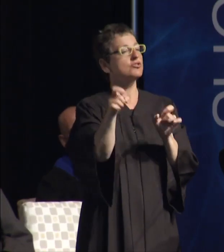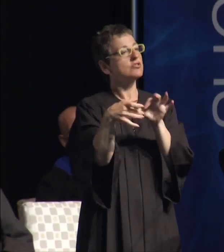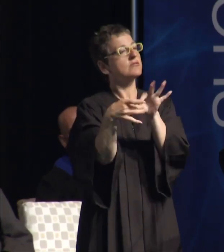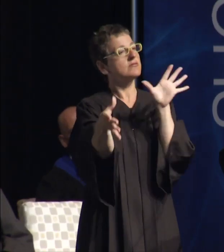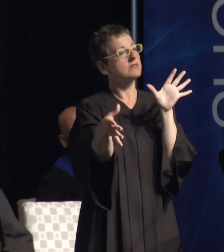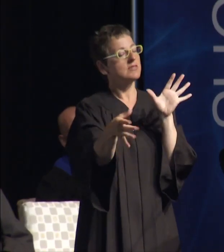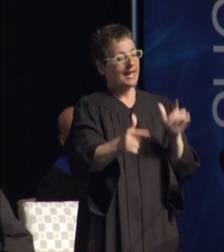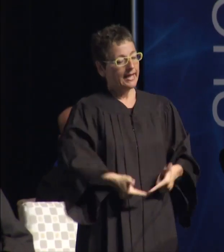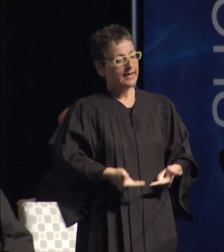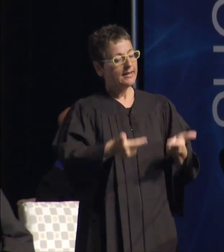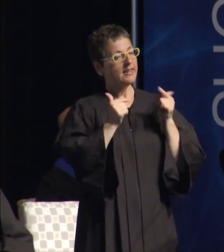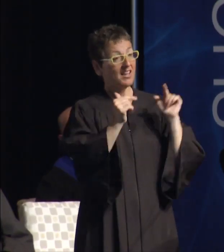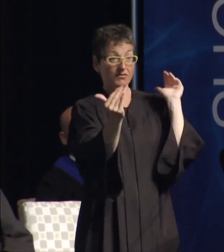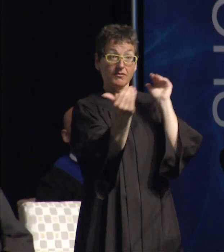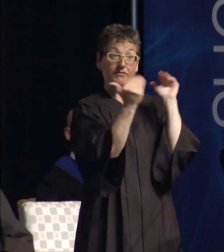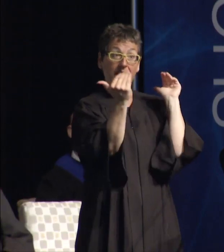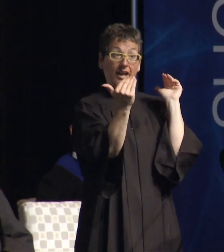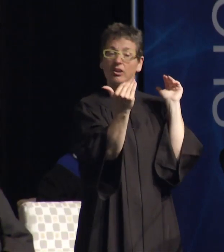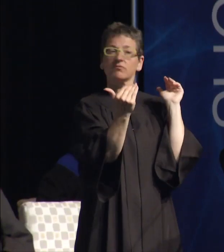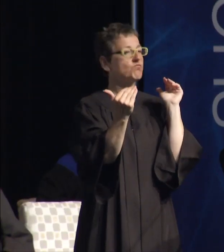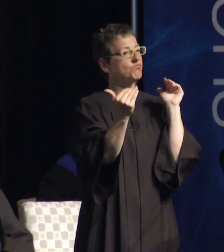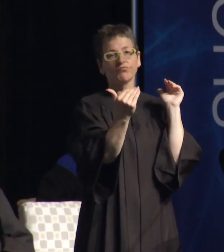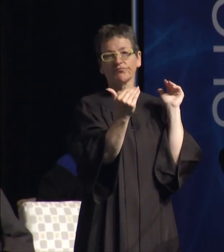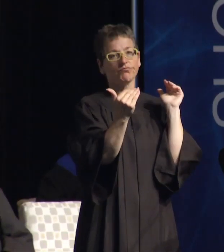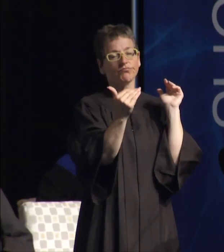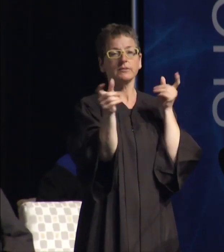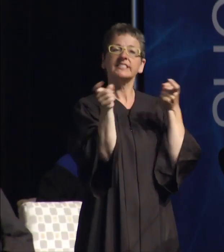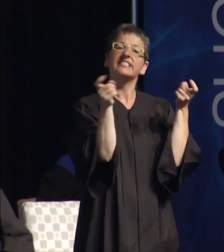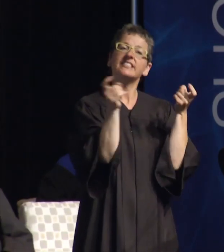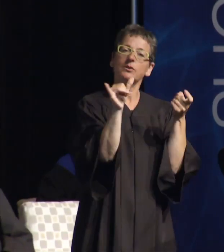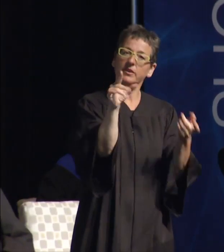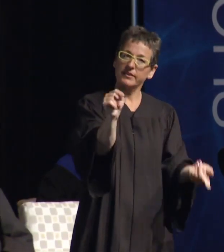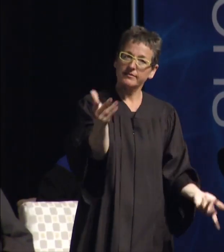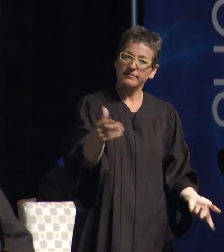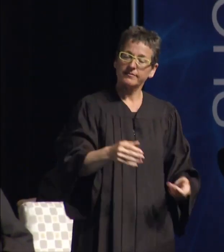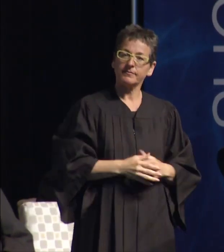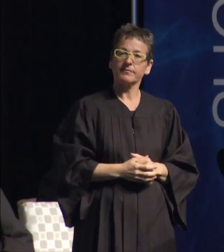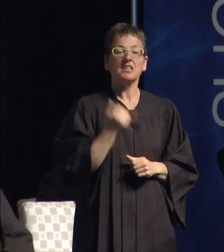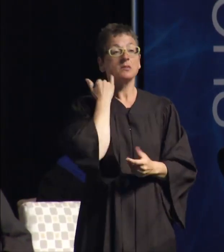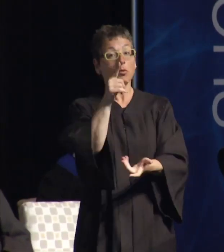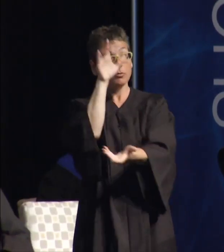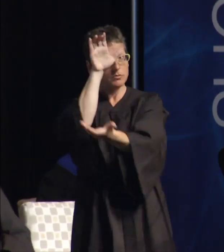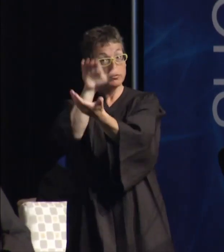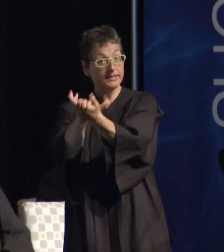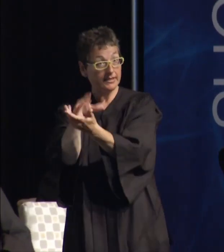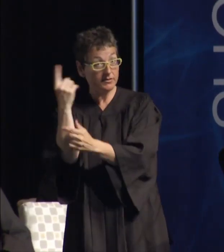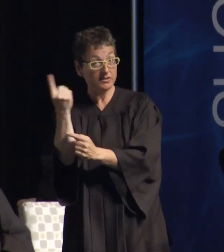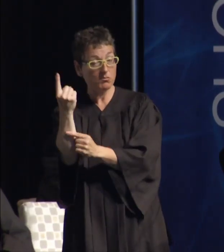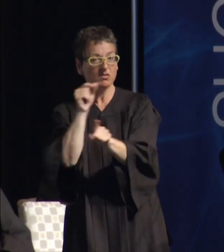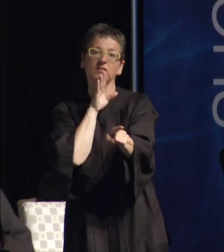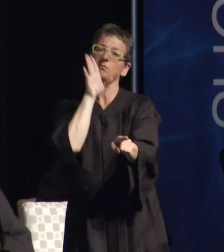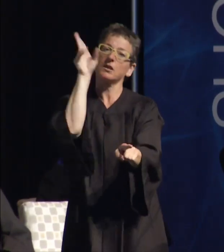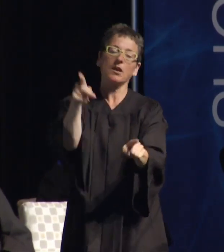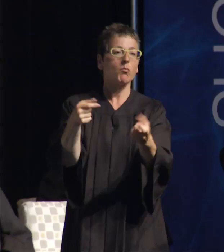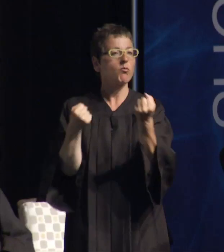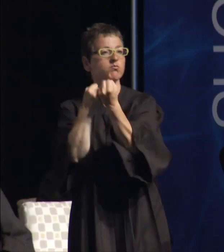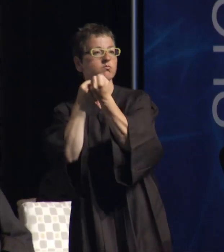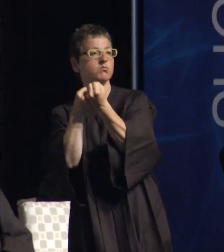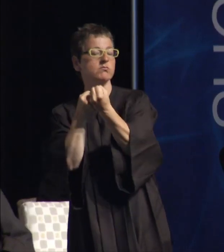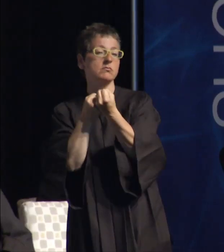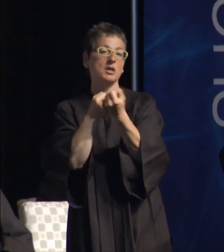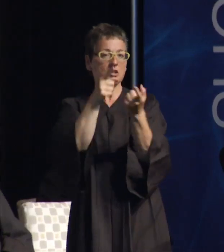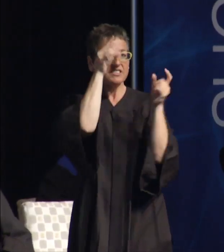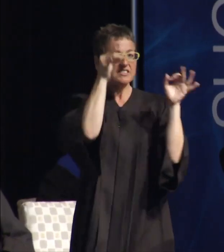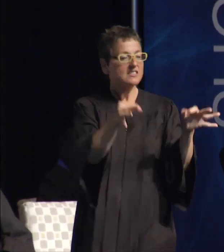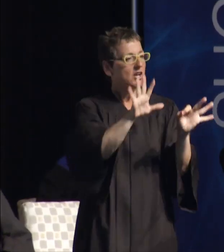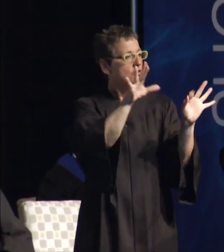Life is not fair. Deal with it. If you believe in something strongly enough, speak up. Choose your